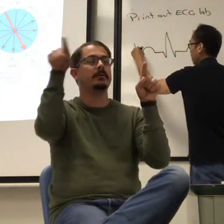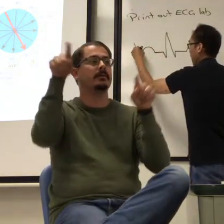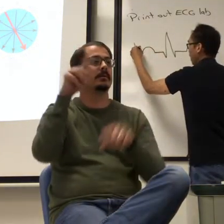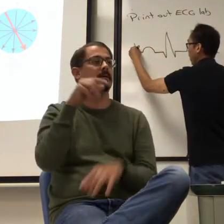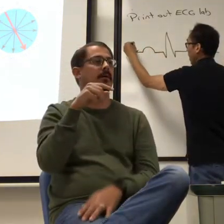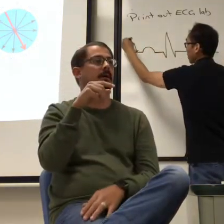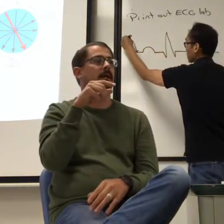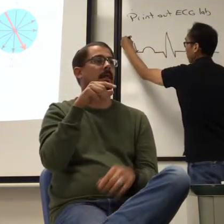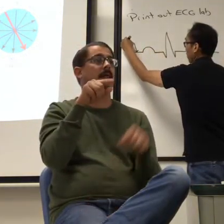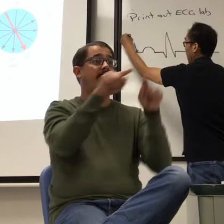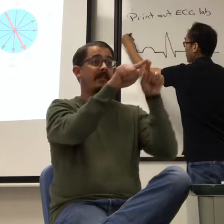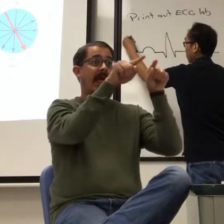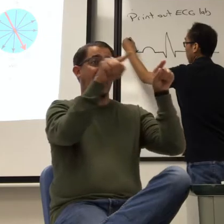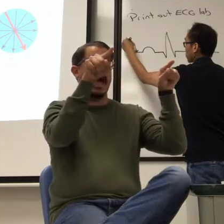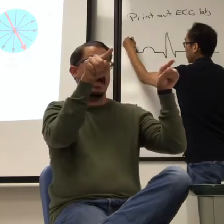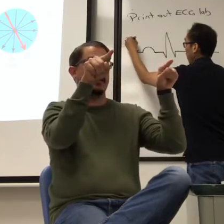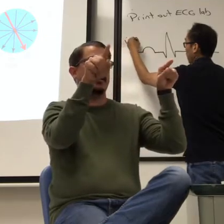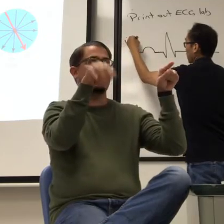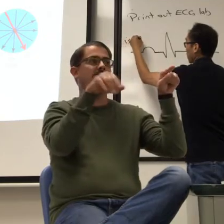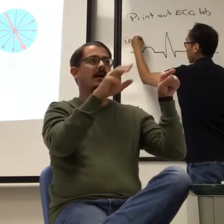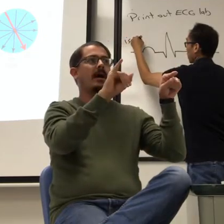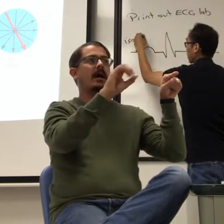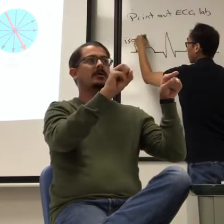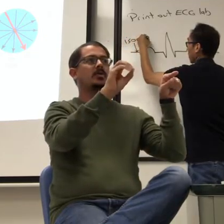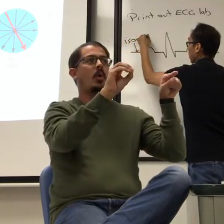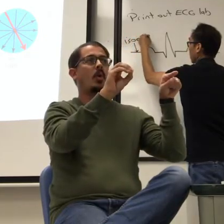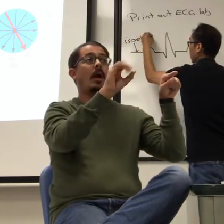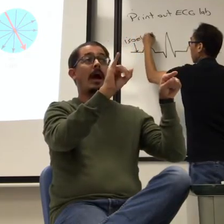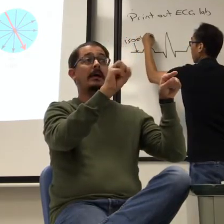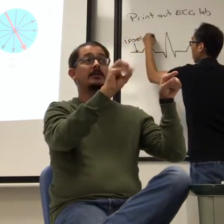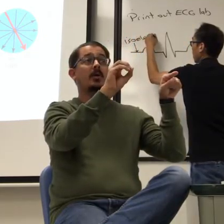the flat line is called the isoelectric line.